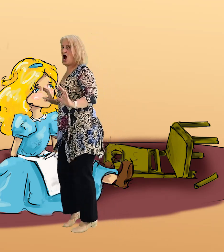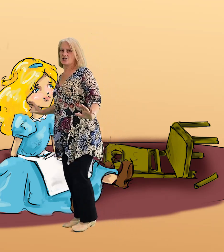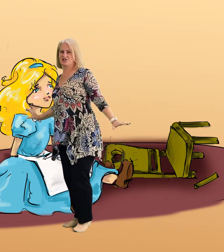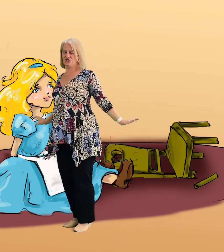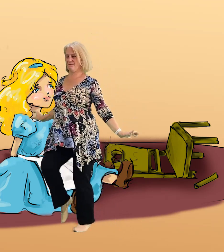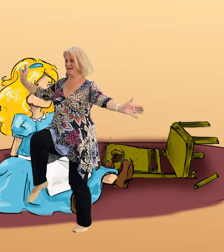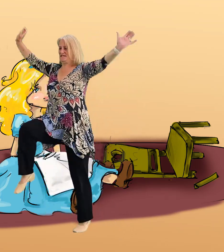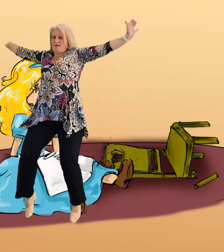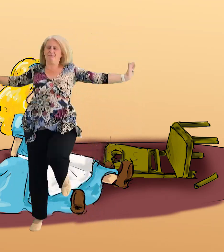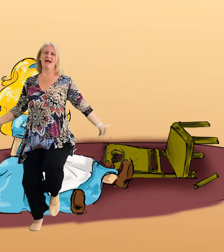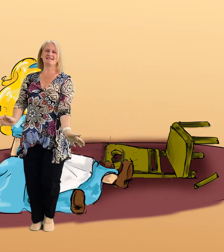Jump into the big bed.